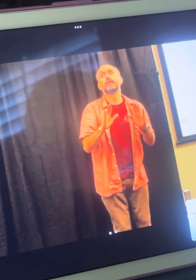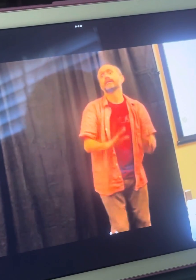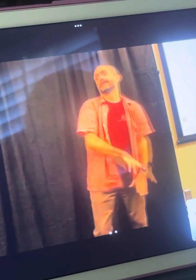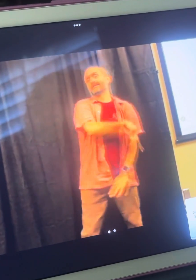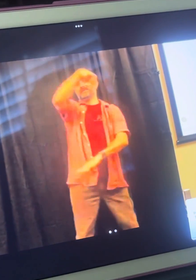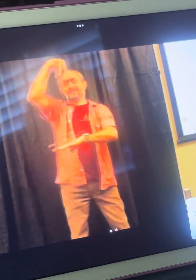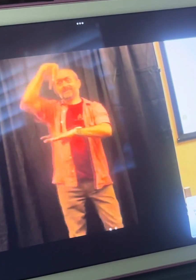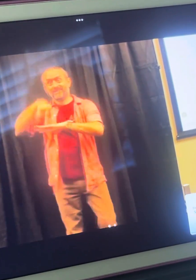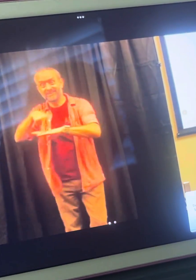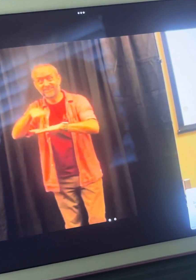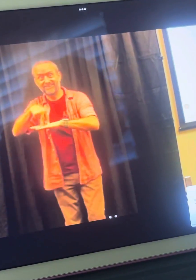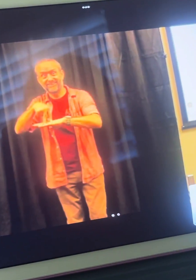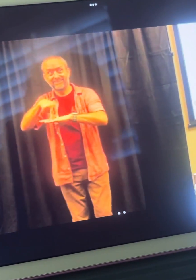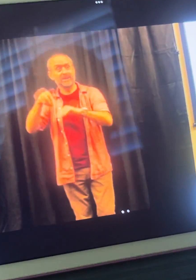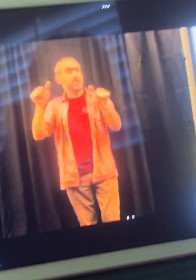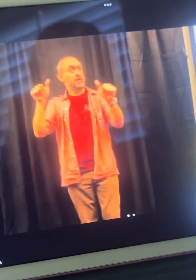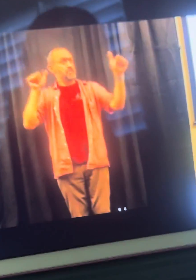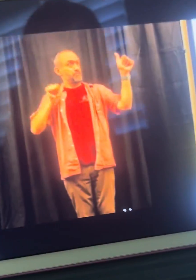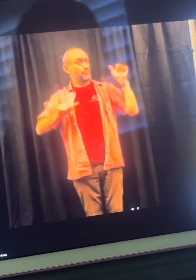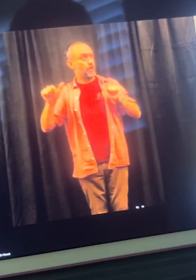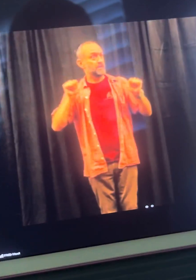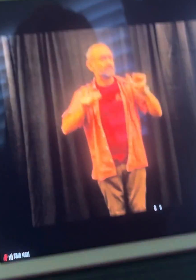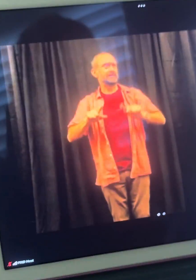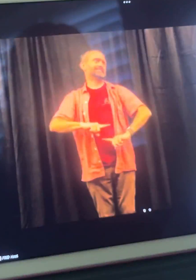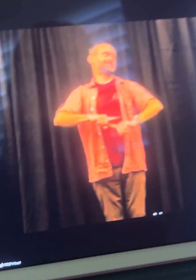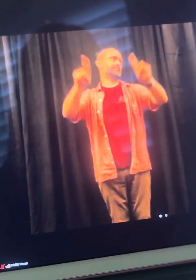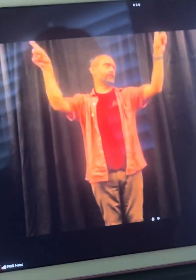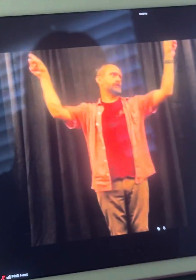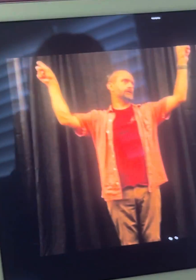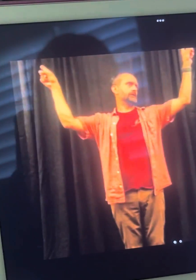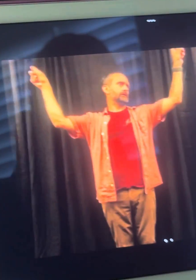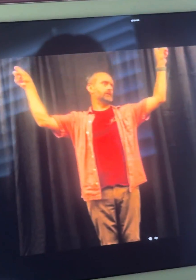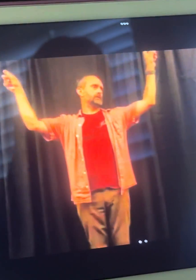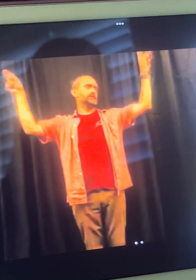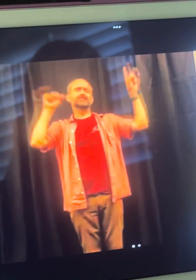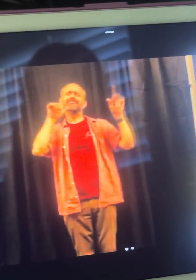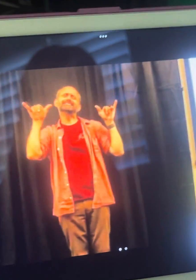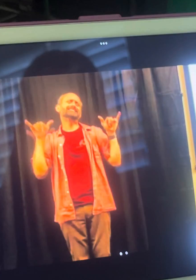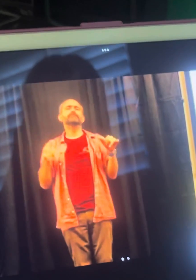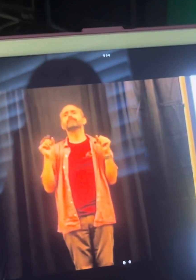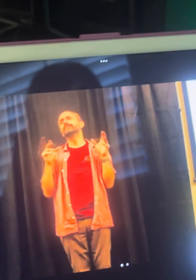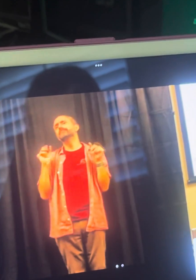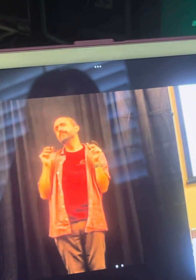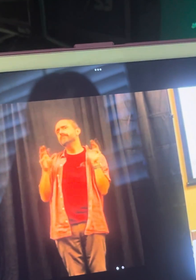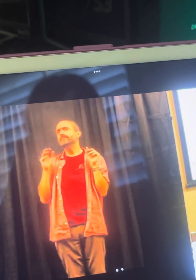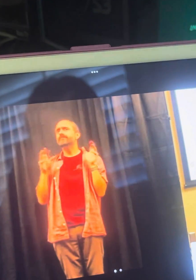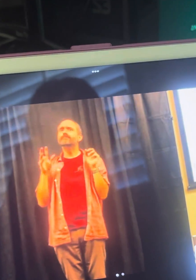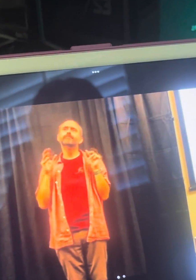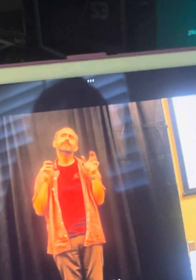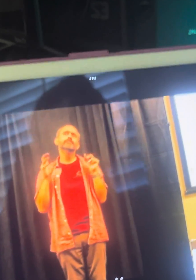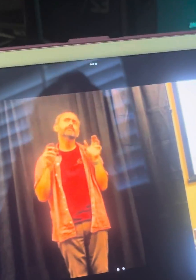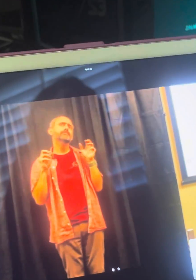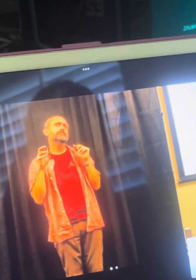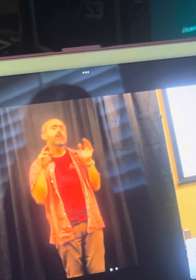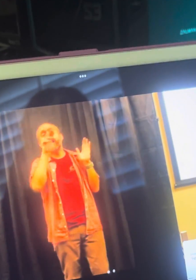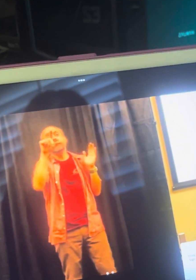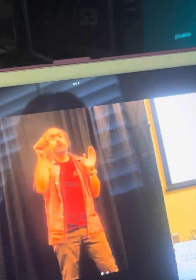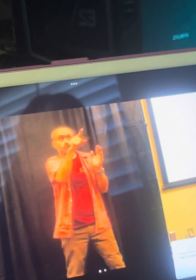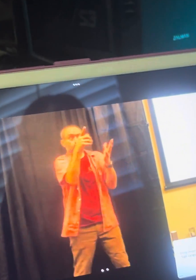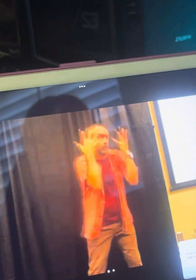maybe it's with people I enjoy talking with. But really, though, when I'm up here signing and performing, it's a different